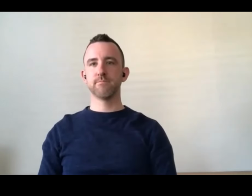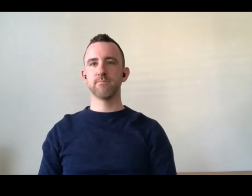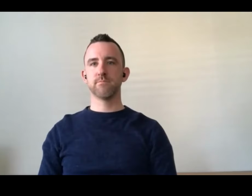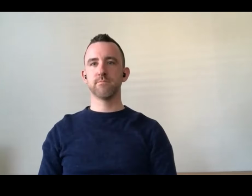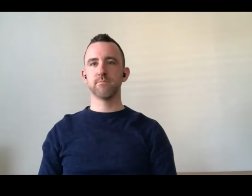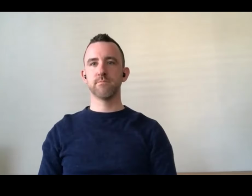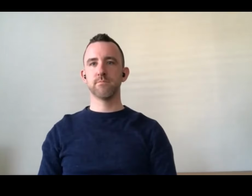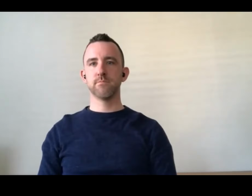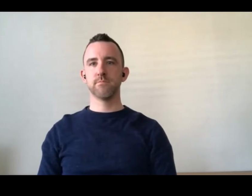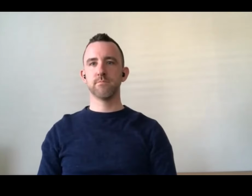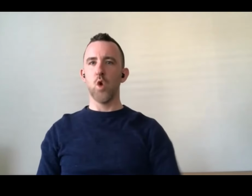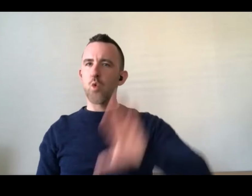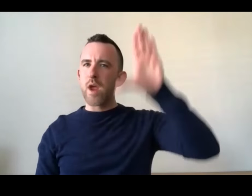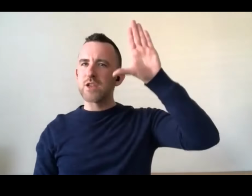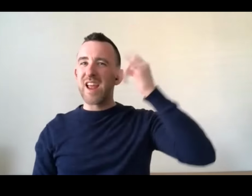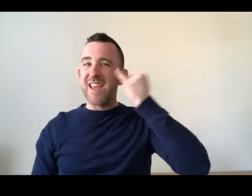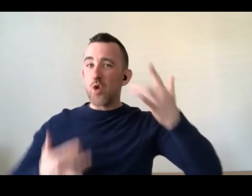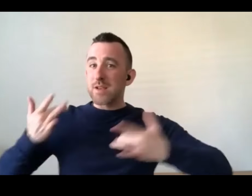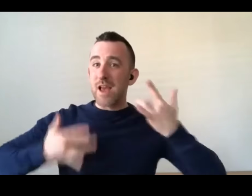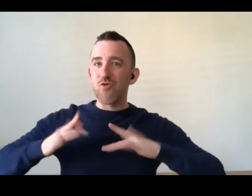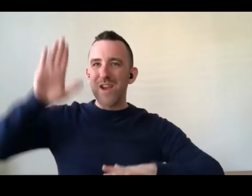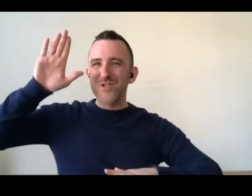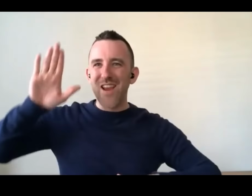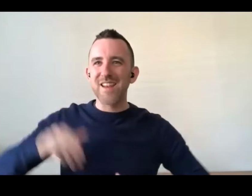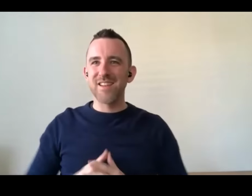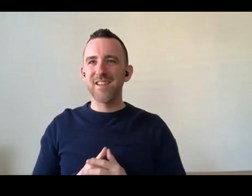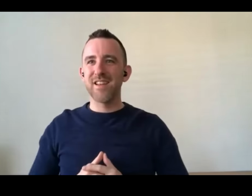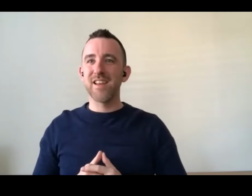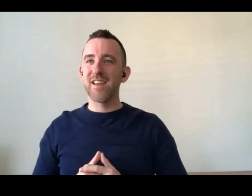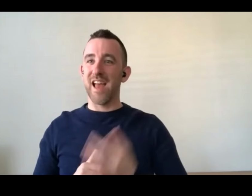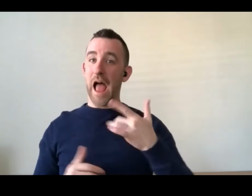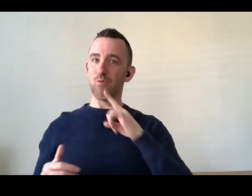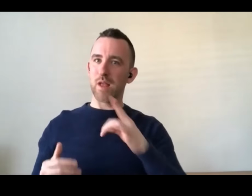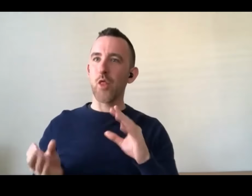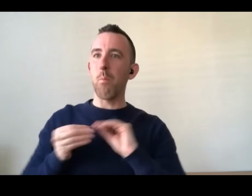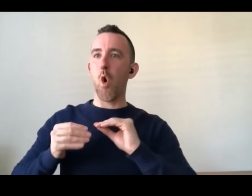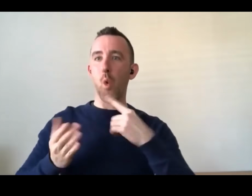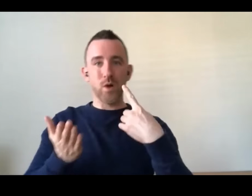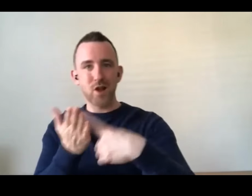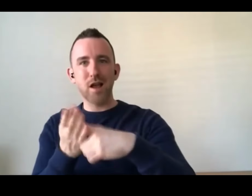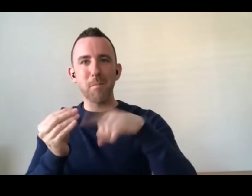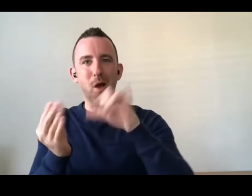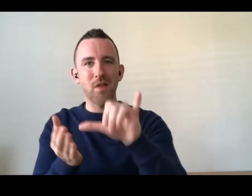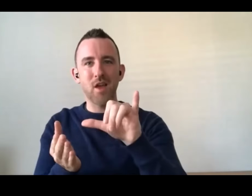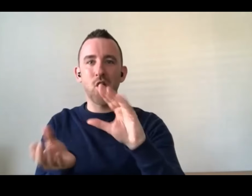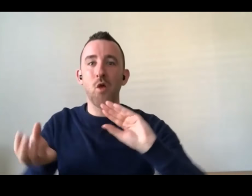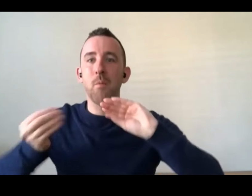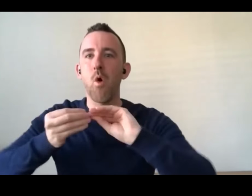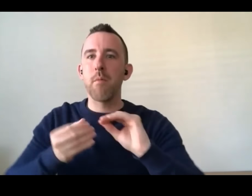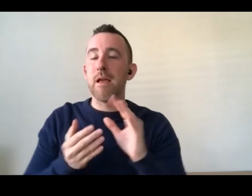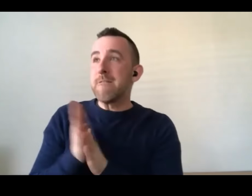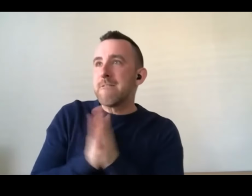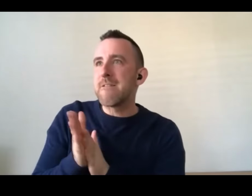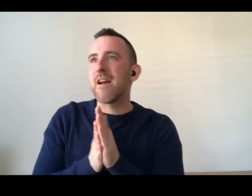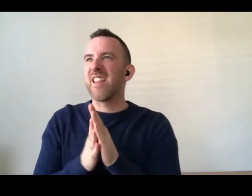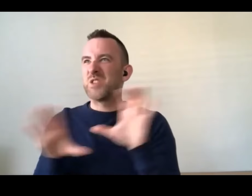Also, raise your hand if you're excited, because this is actually getting me excited. The more we talk about it, the more I'm like, all right, let's do the